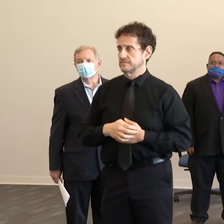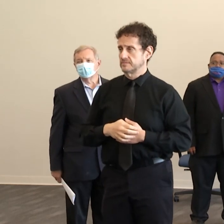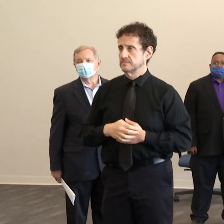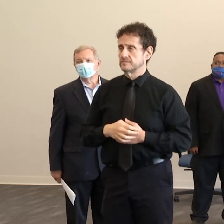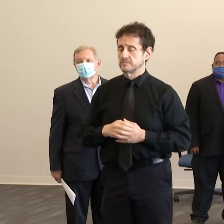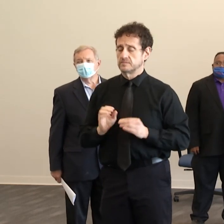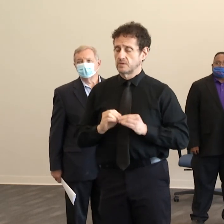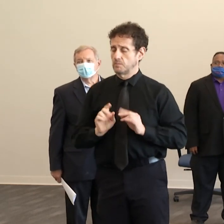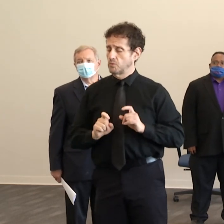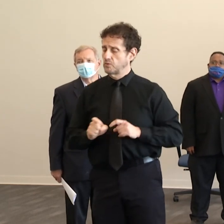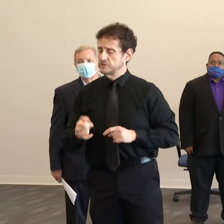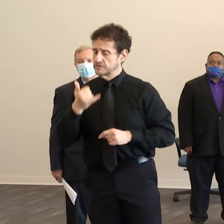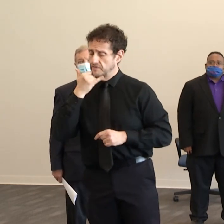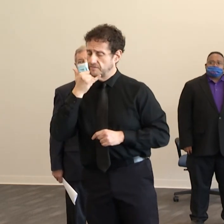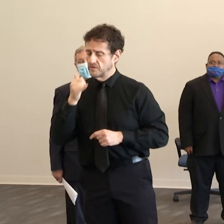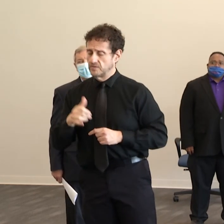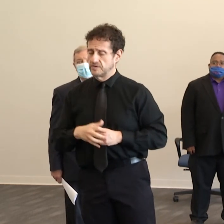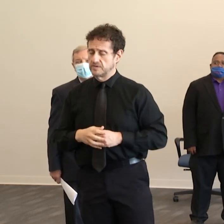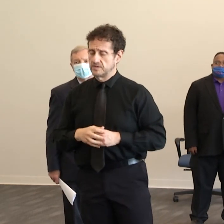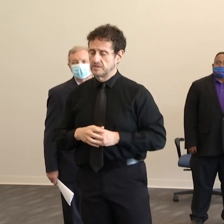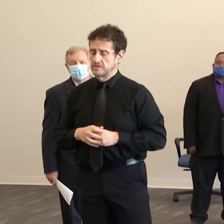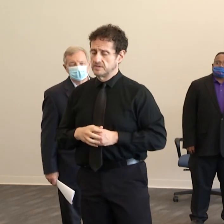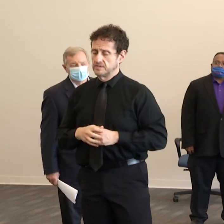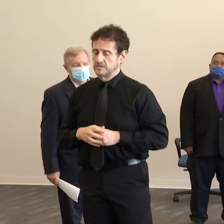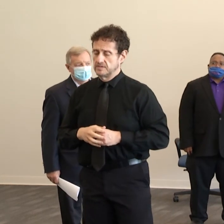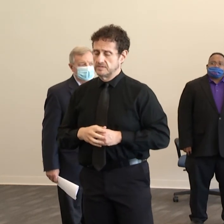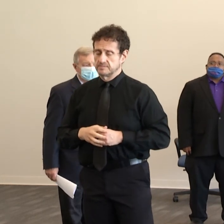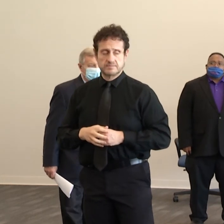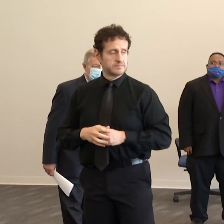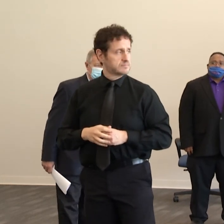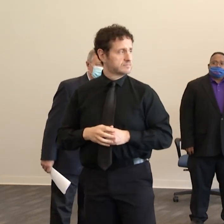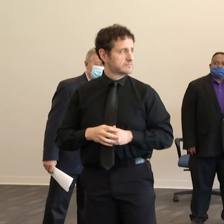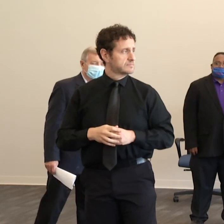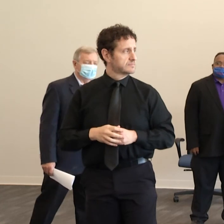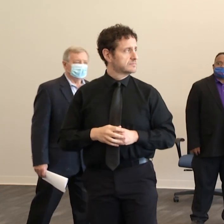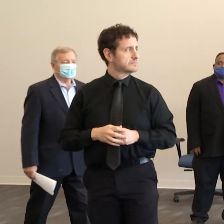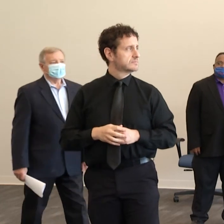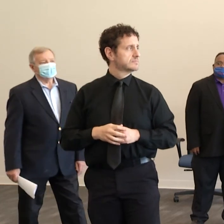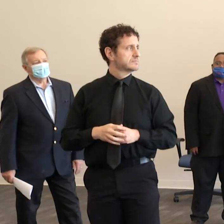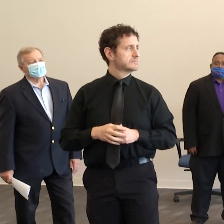Any more questions on the line before we go to off-topic questions?